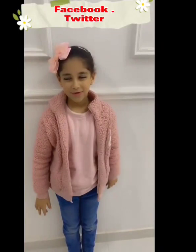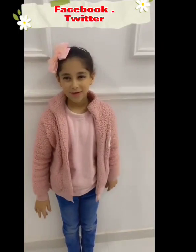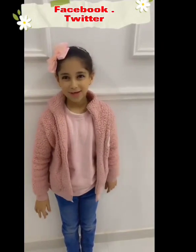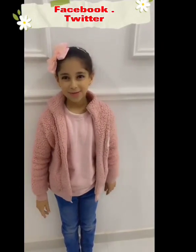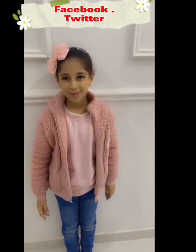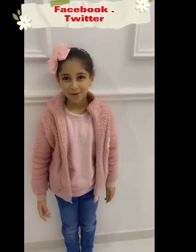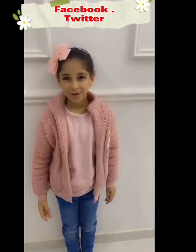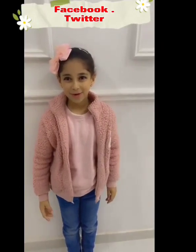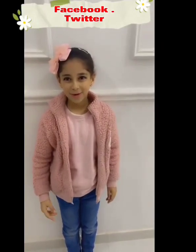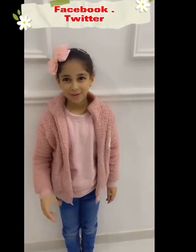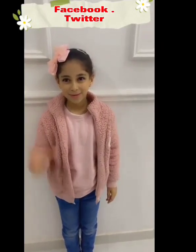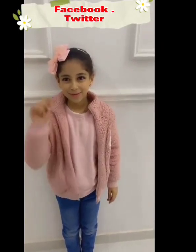Facebook,